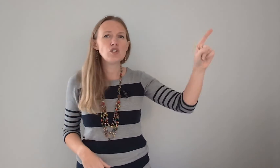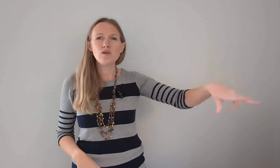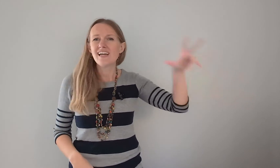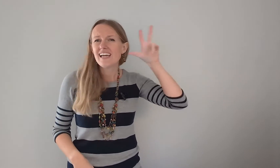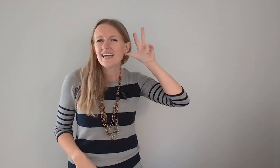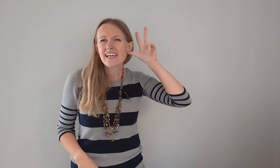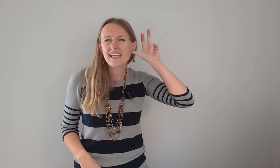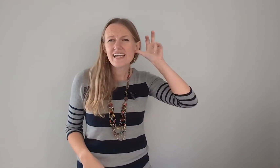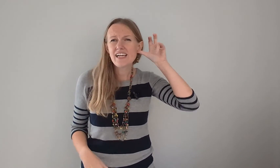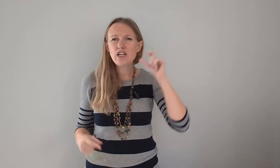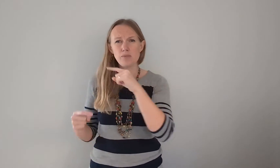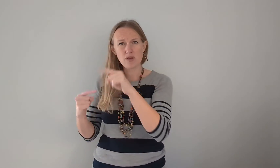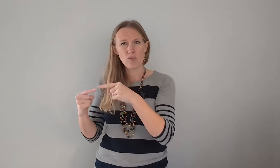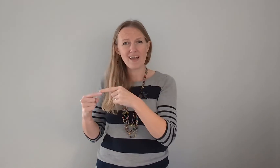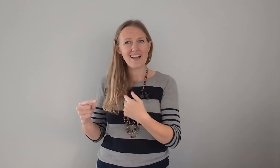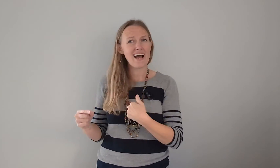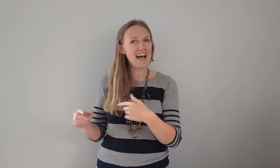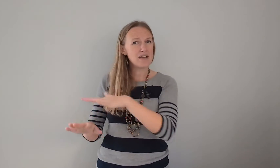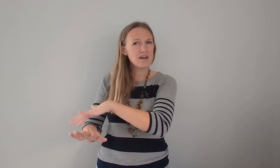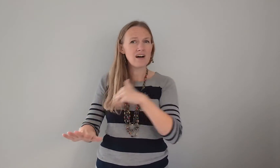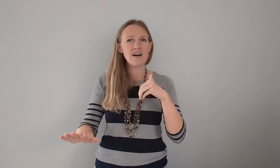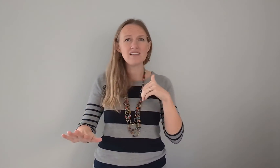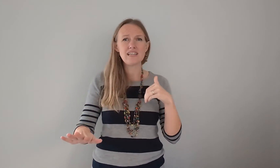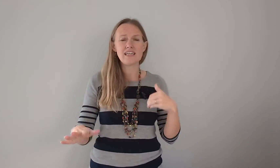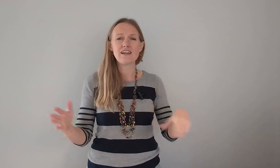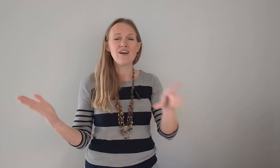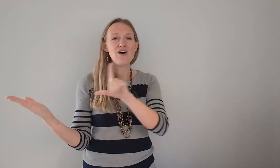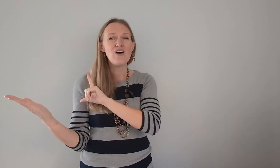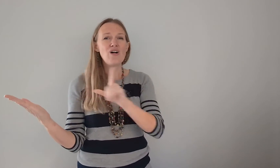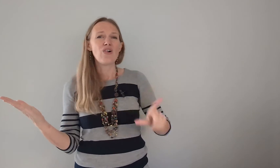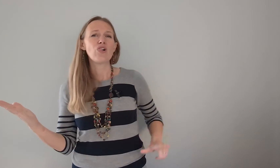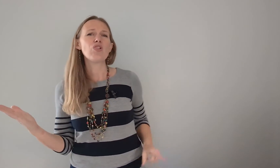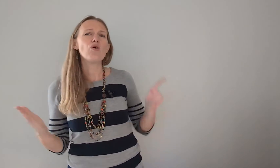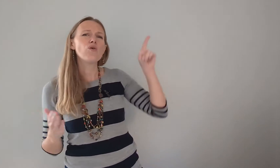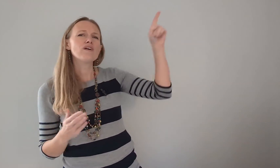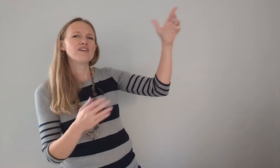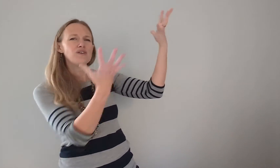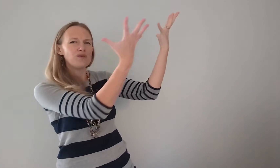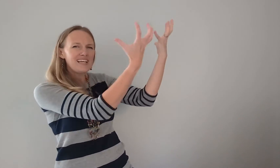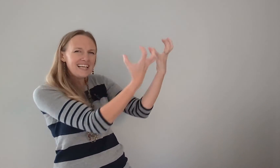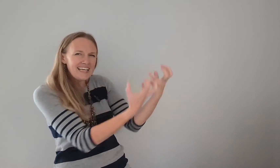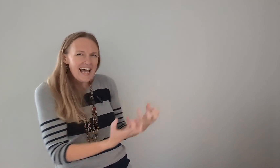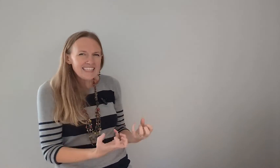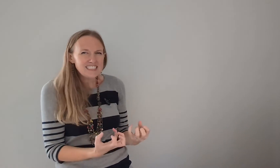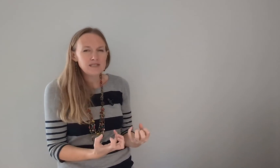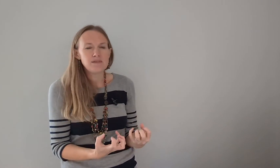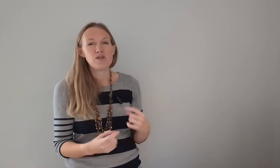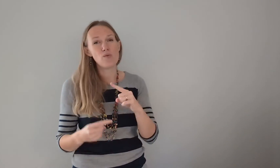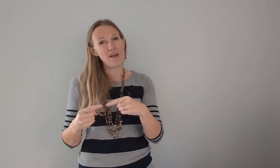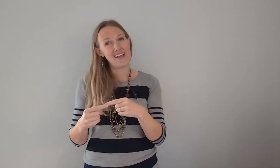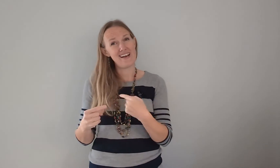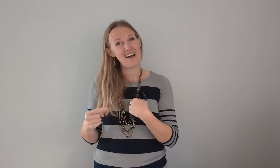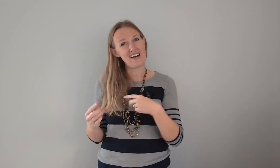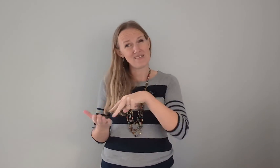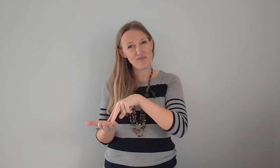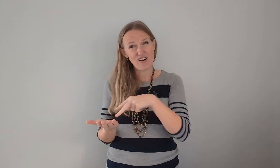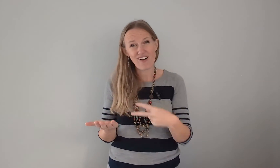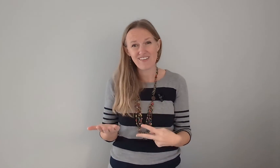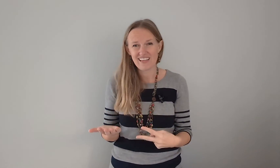you hear me when I'm calling. Lord, you catch me when I'm